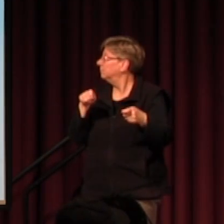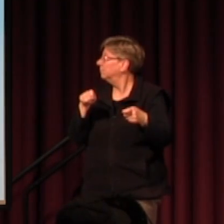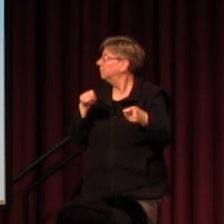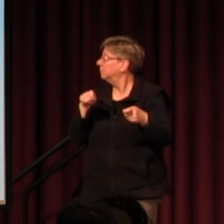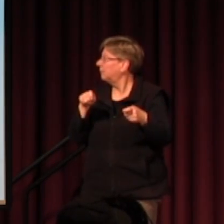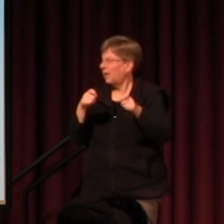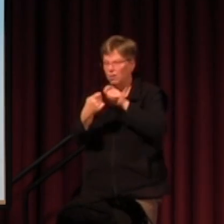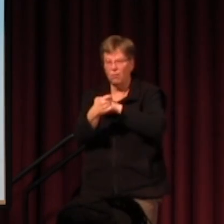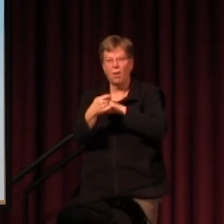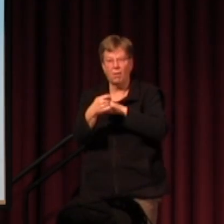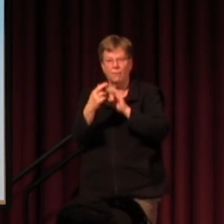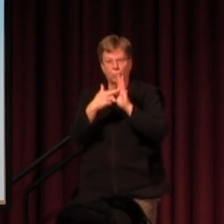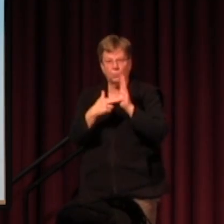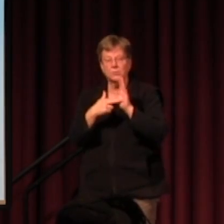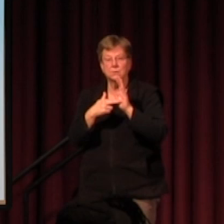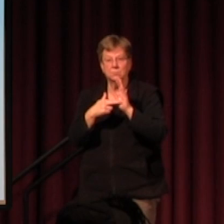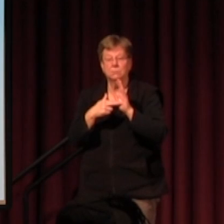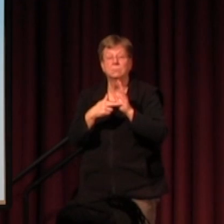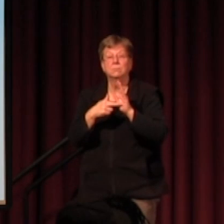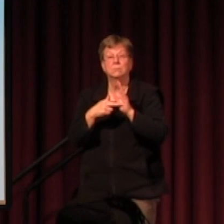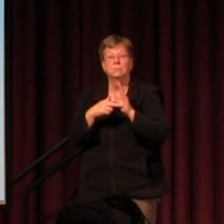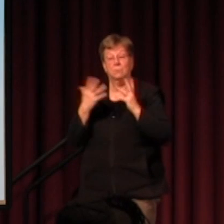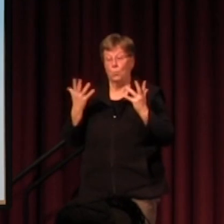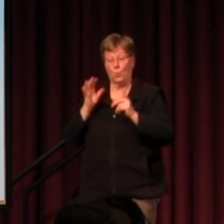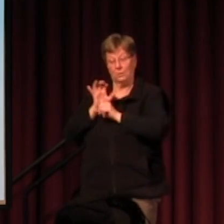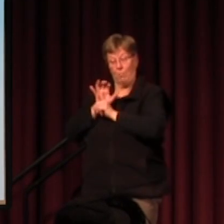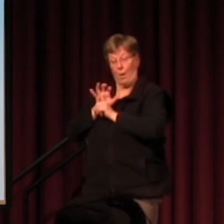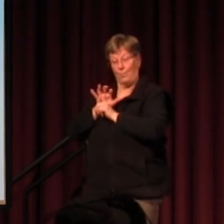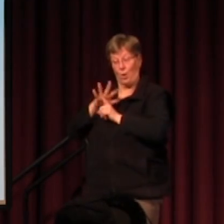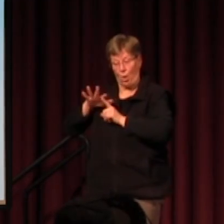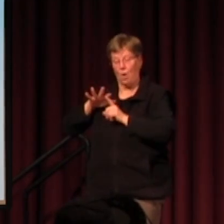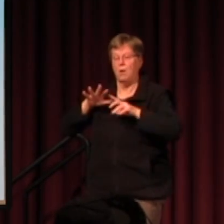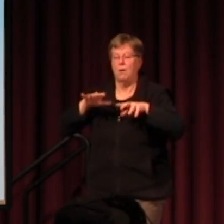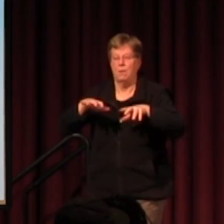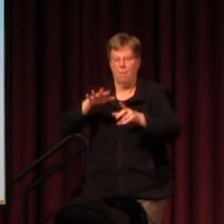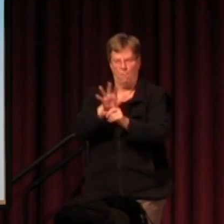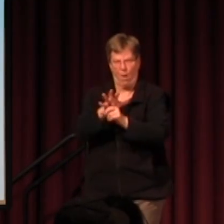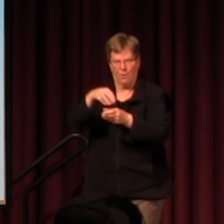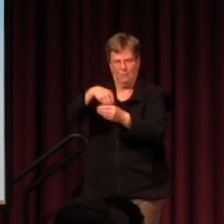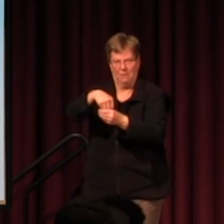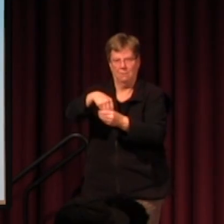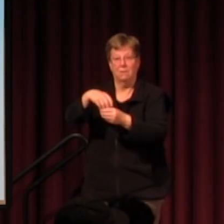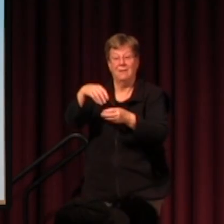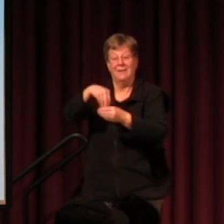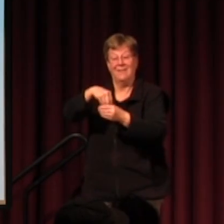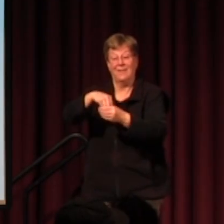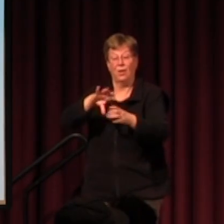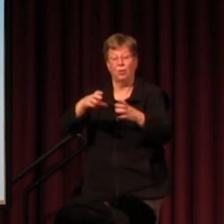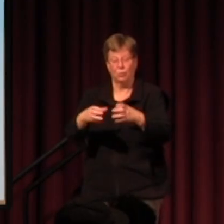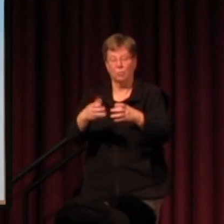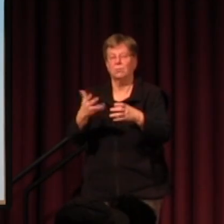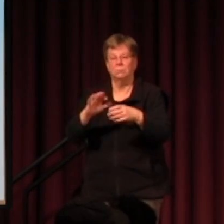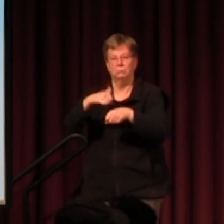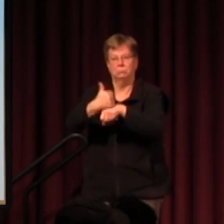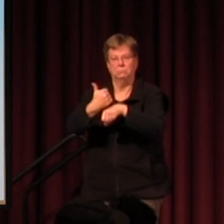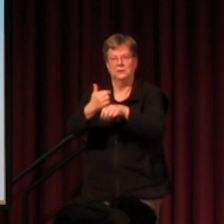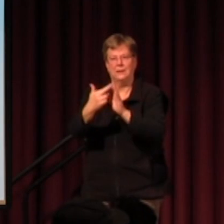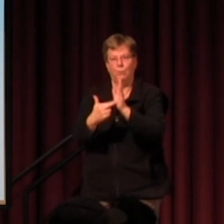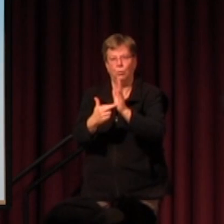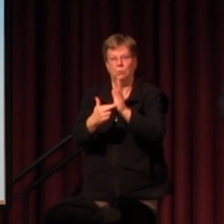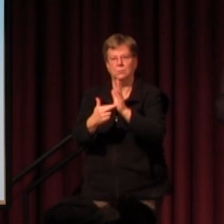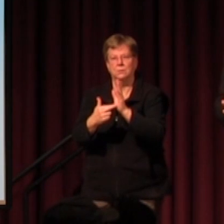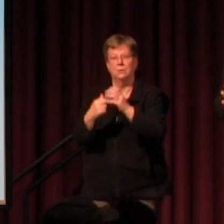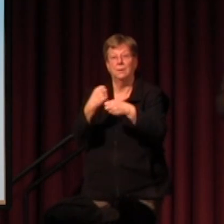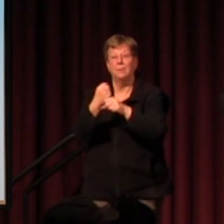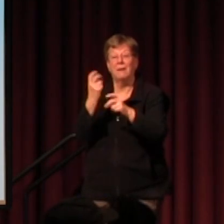was socially predominant is now dominant. Because the inner circle has created rules that make it more difficult for people in